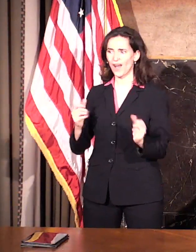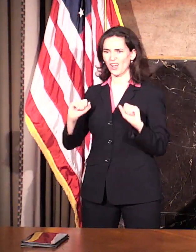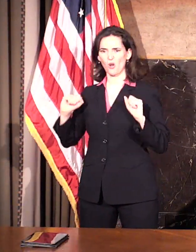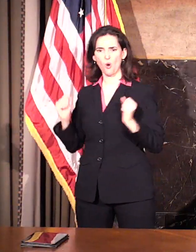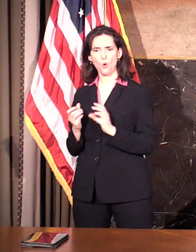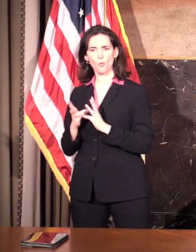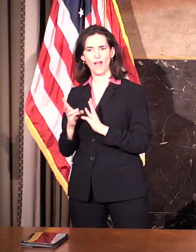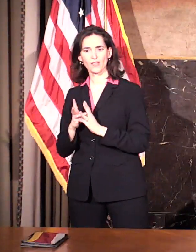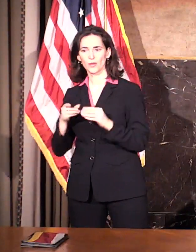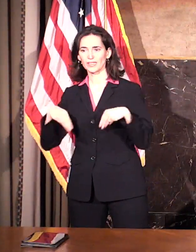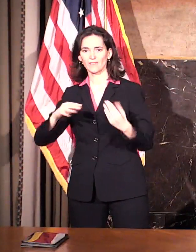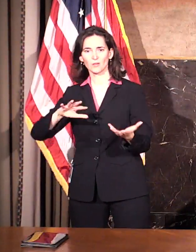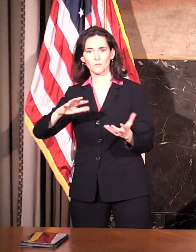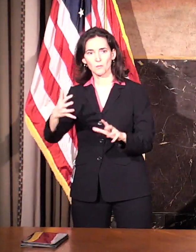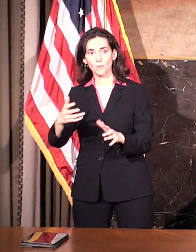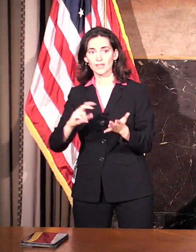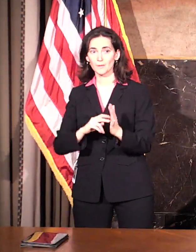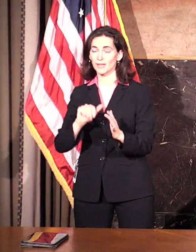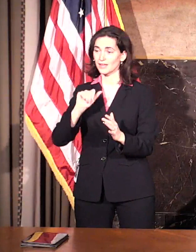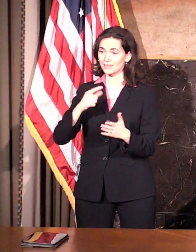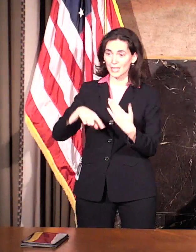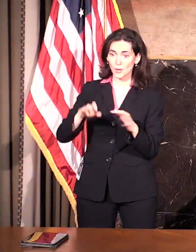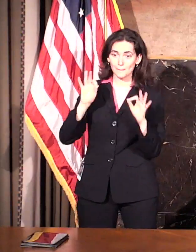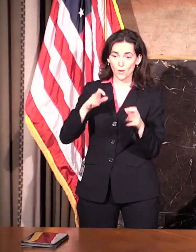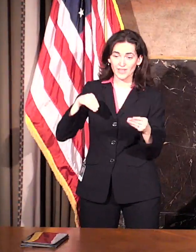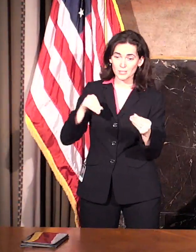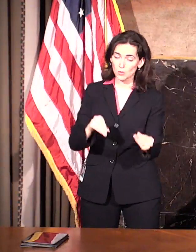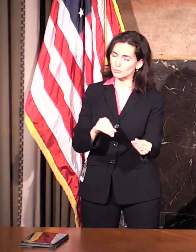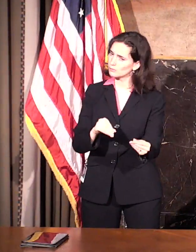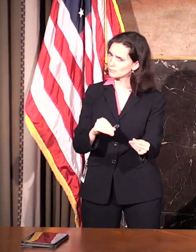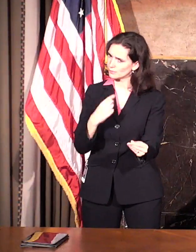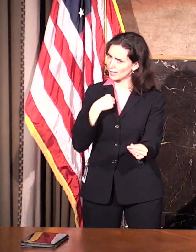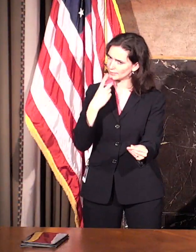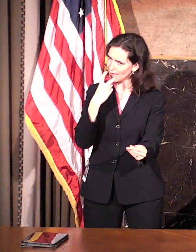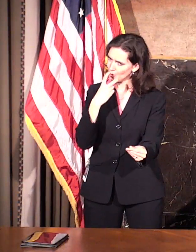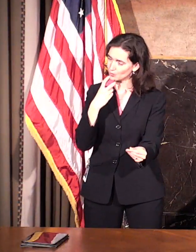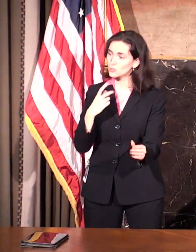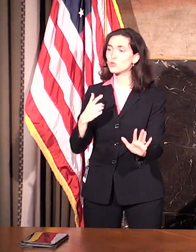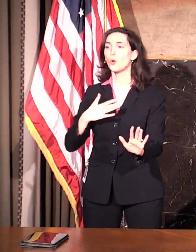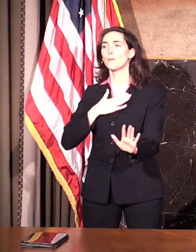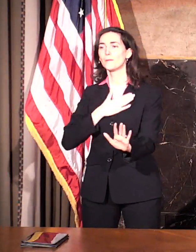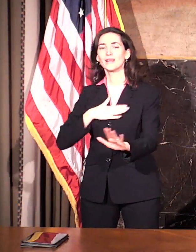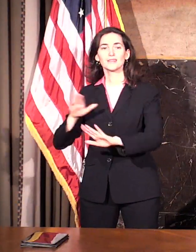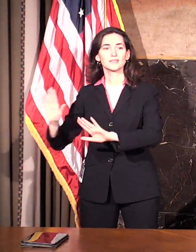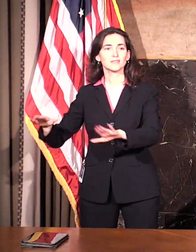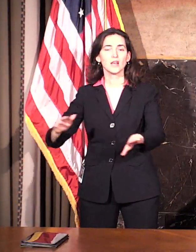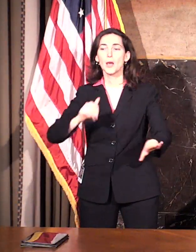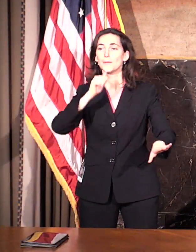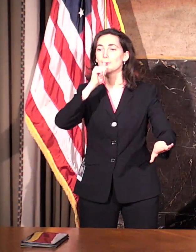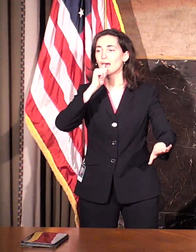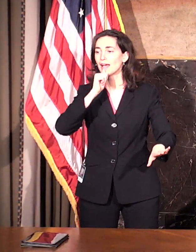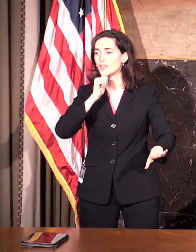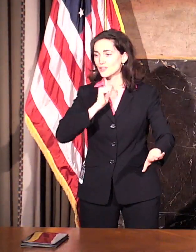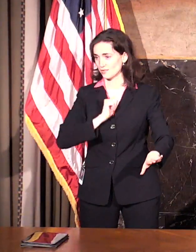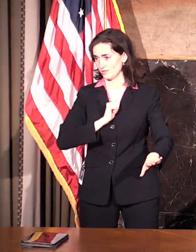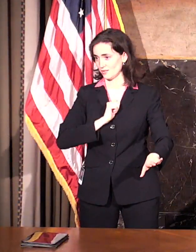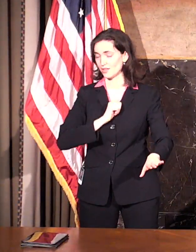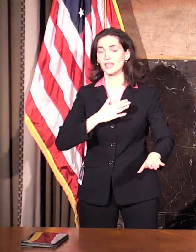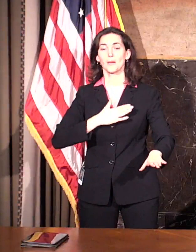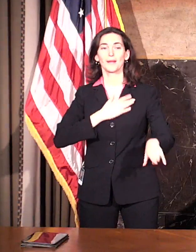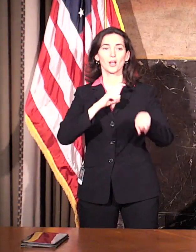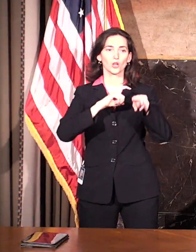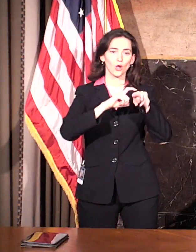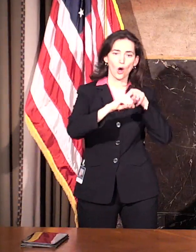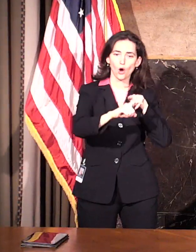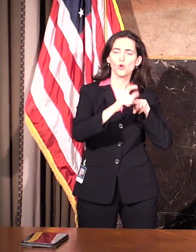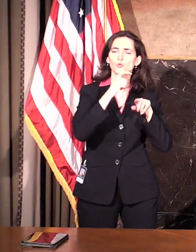storm this week? Probably not. And so I'm encouraging people to be patient, to call, communicate